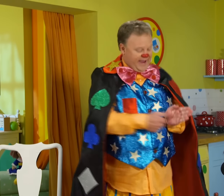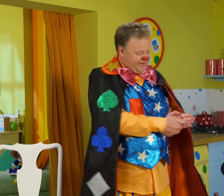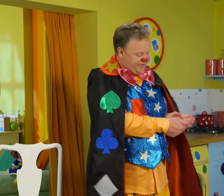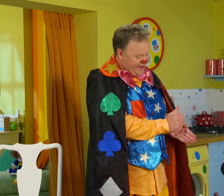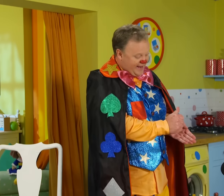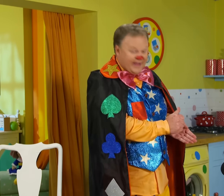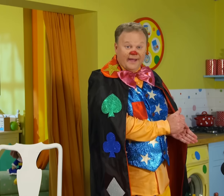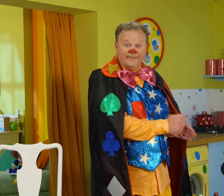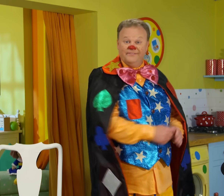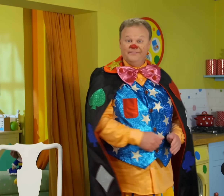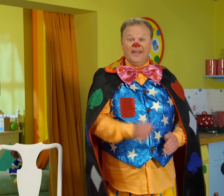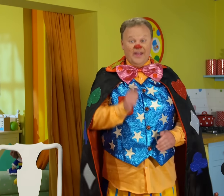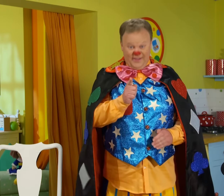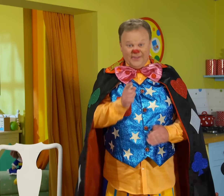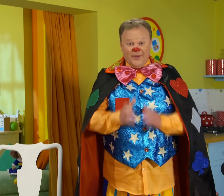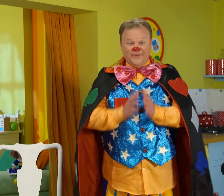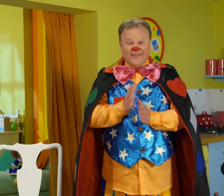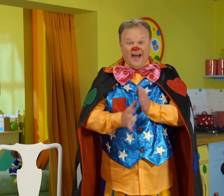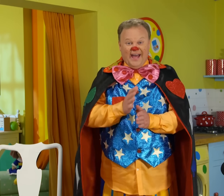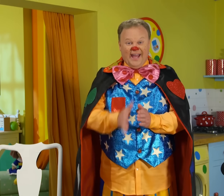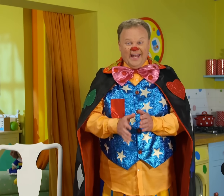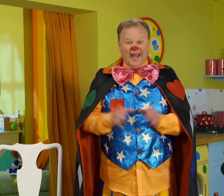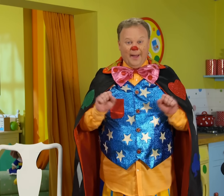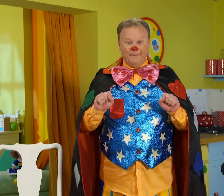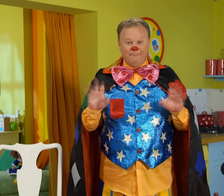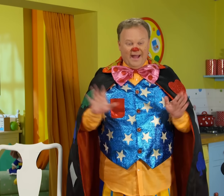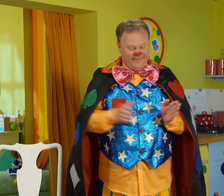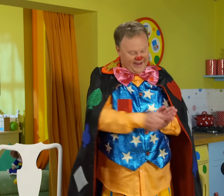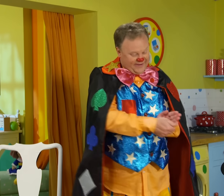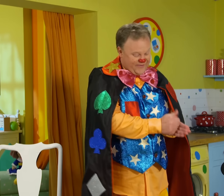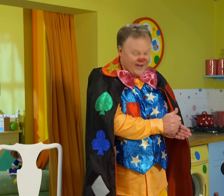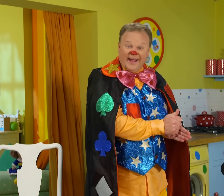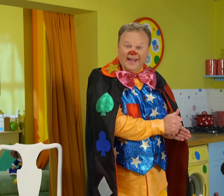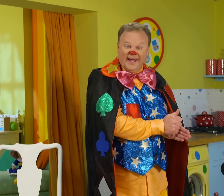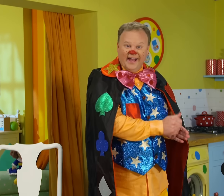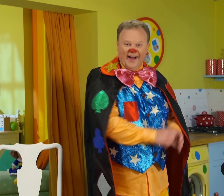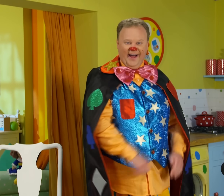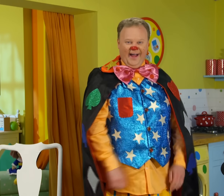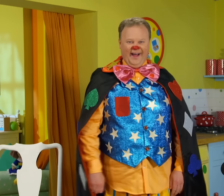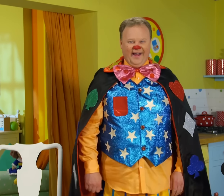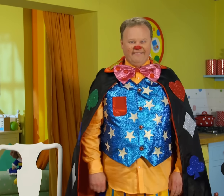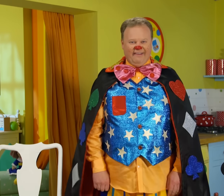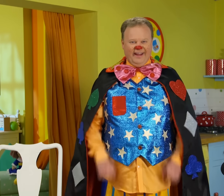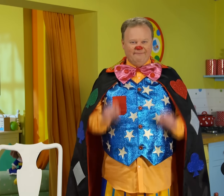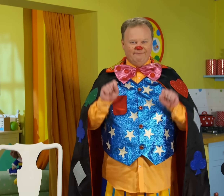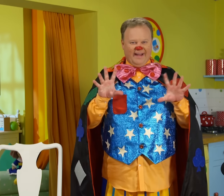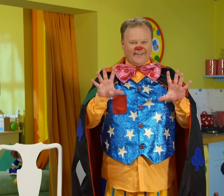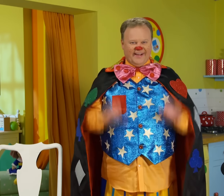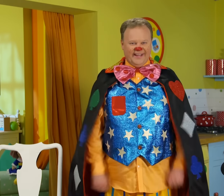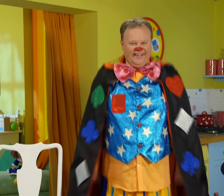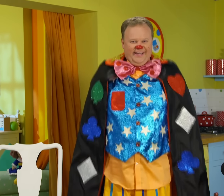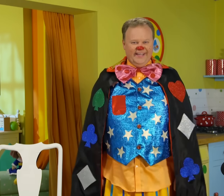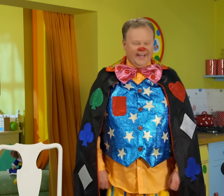Magic trick. You sign magic trick. Oh, very magical.